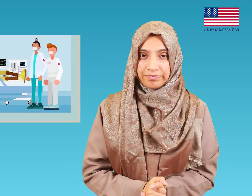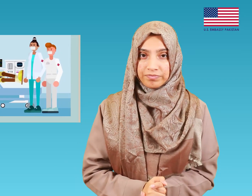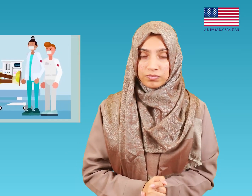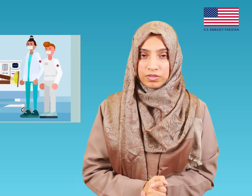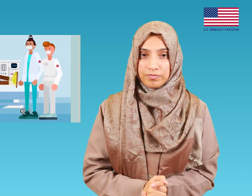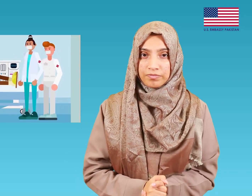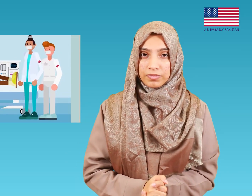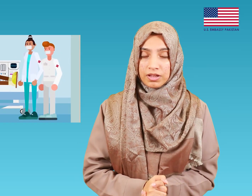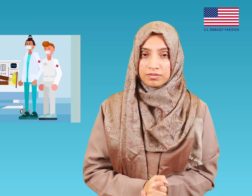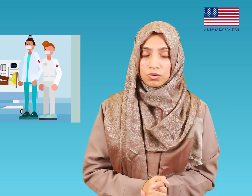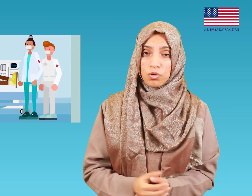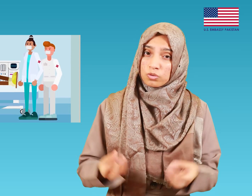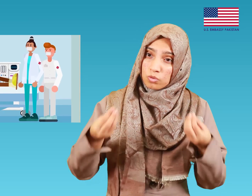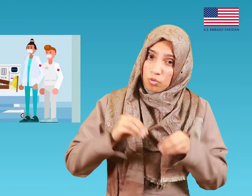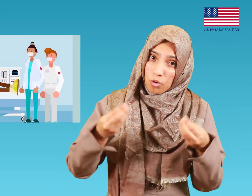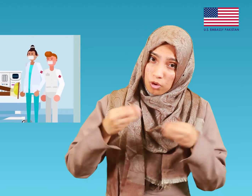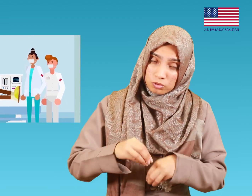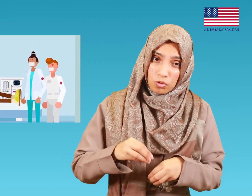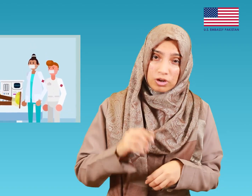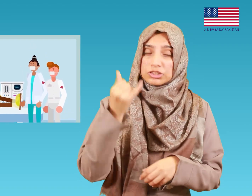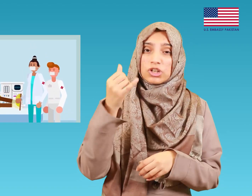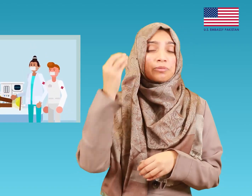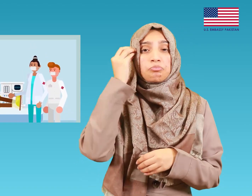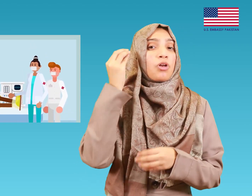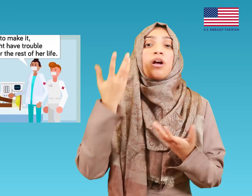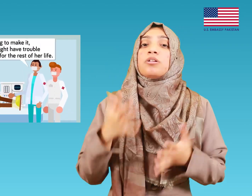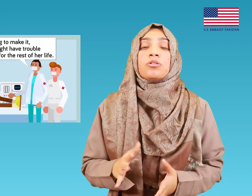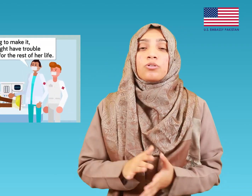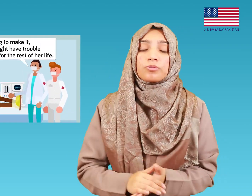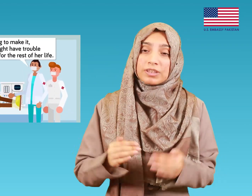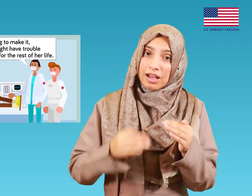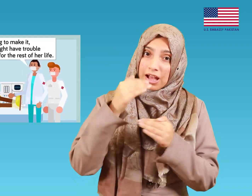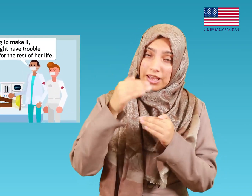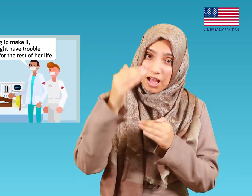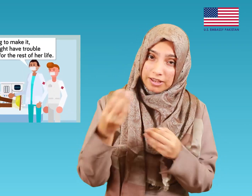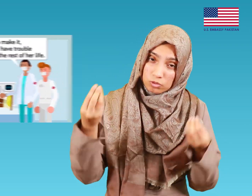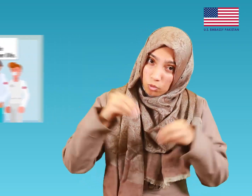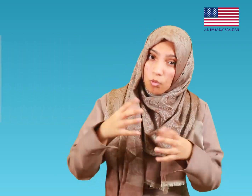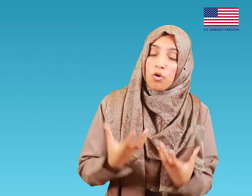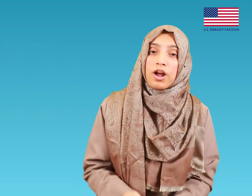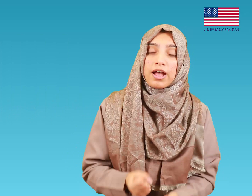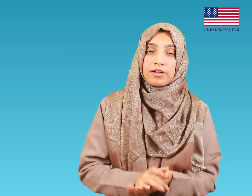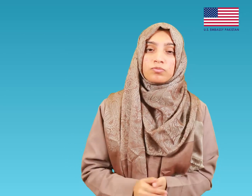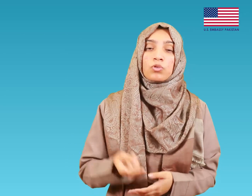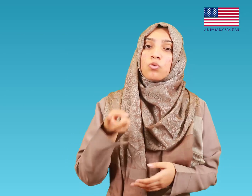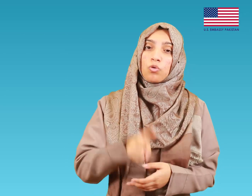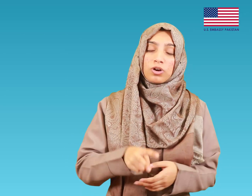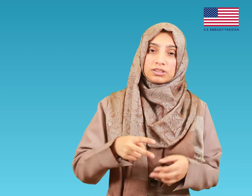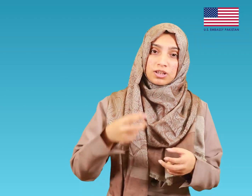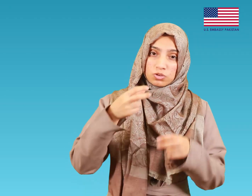Much is still unknown about how COVID-19 will affect people over time. However, researchers recommend that